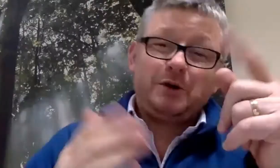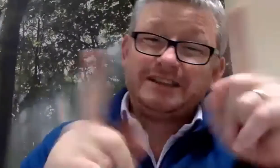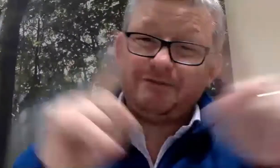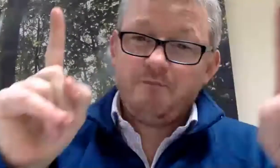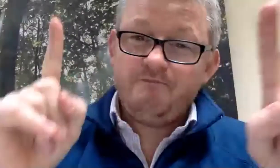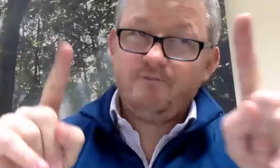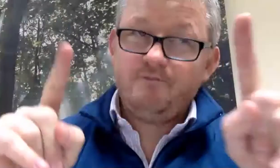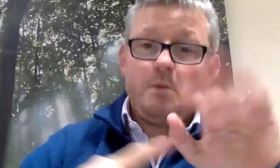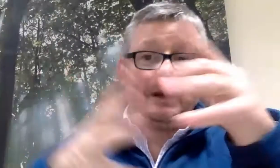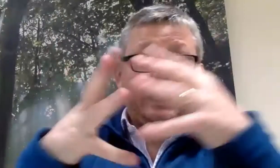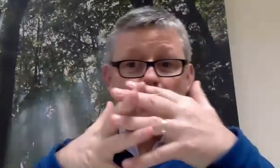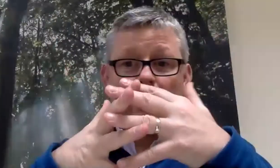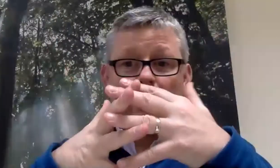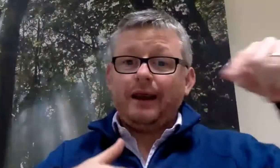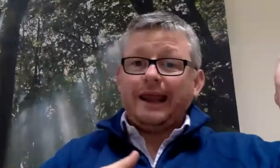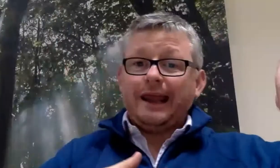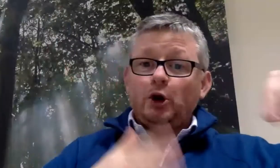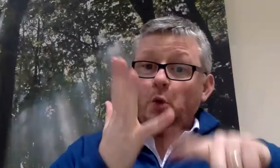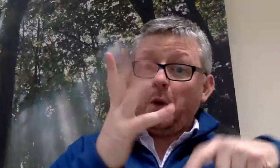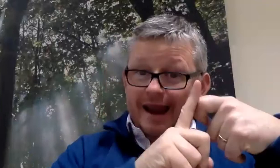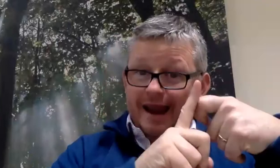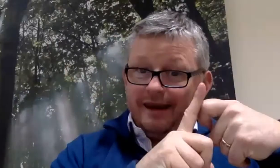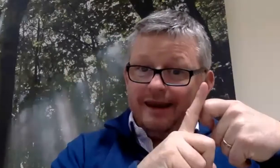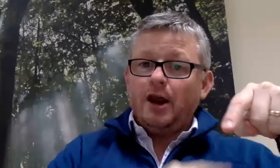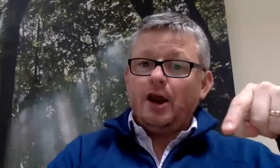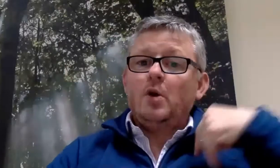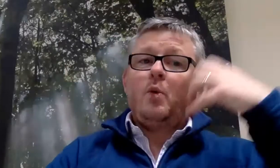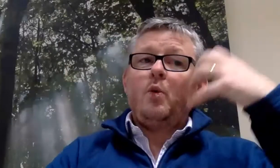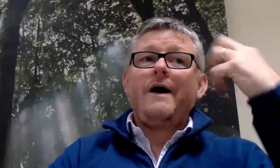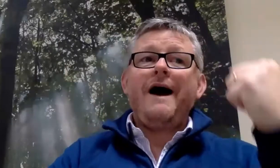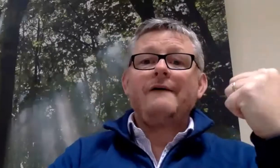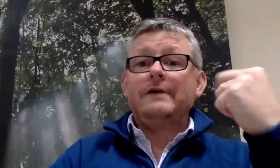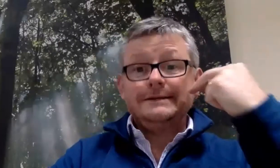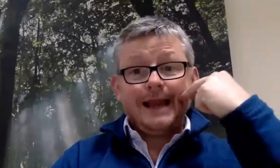I think the other thing to say that's very different in the UK, just going back to your original question, is that